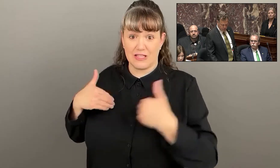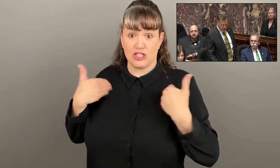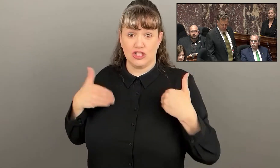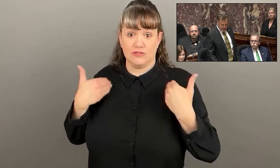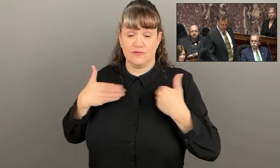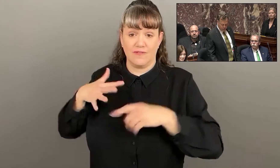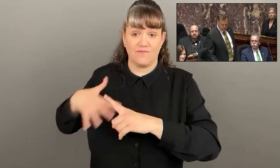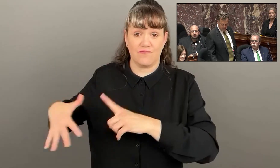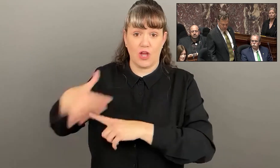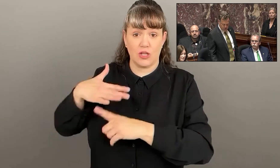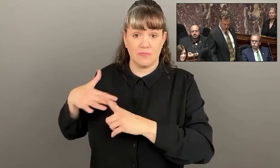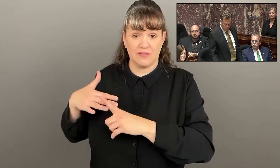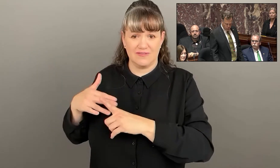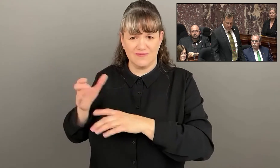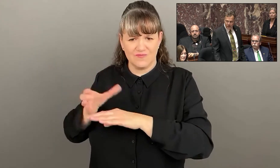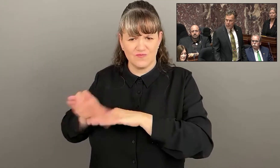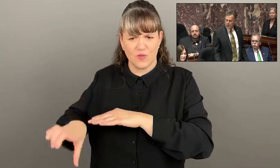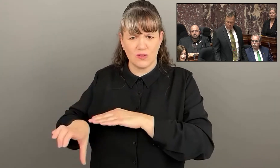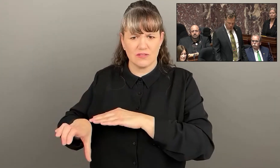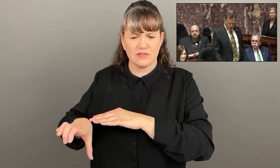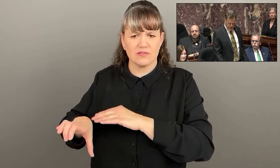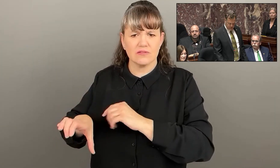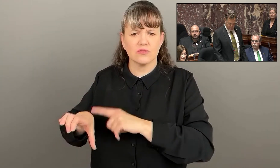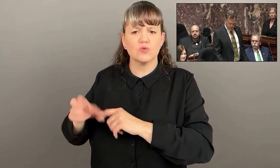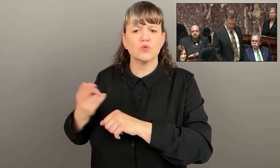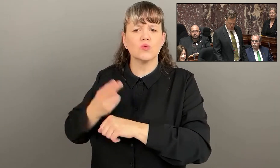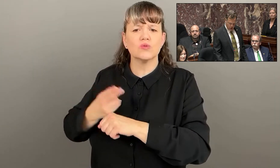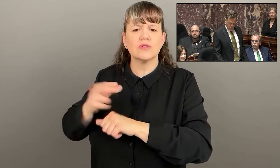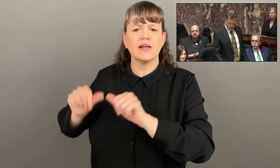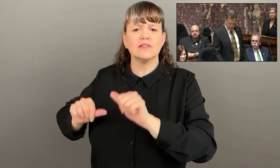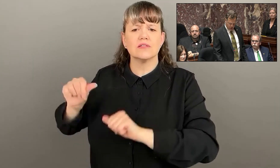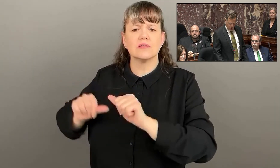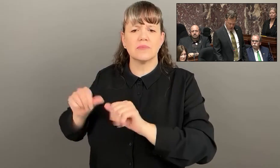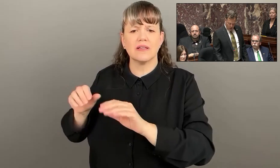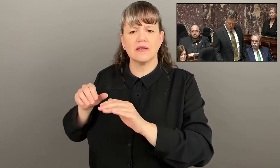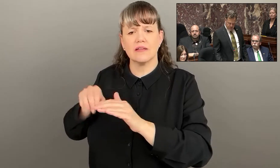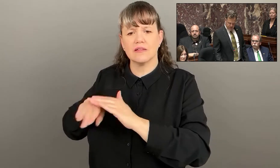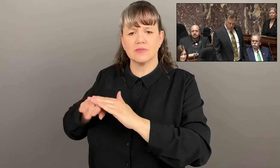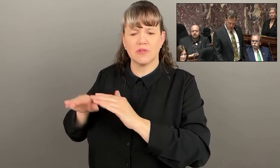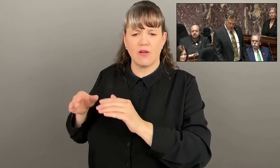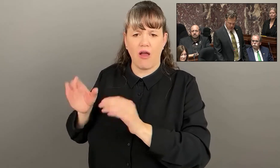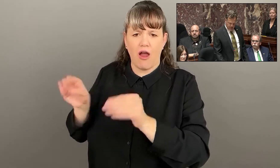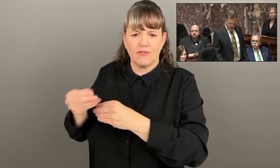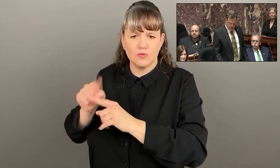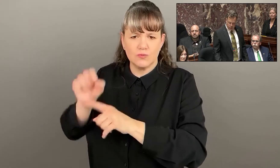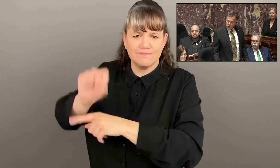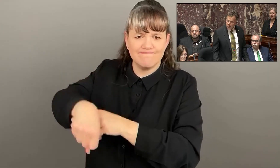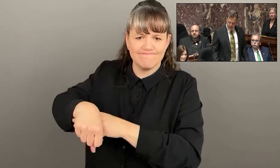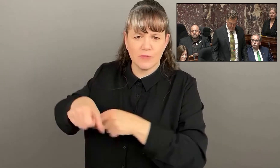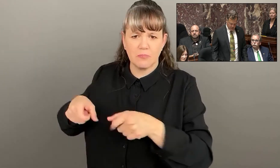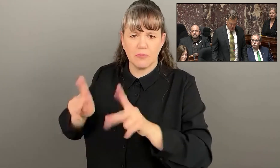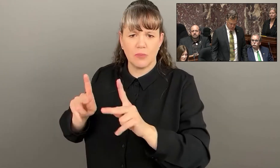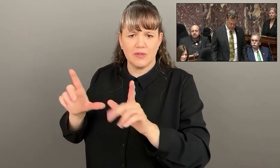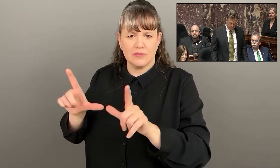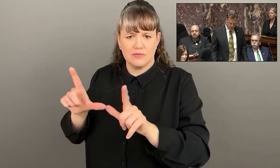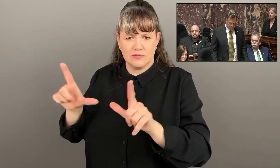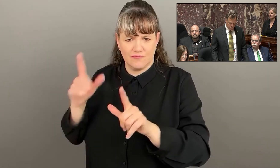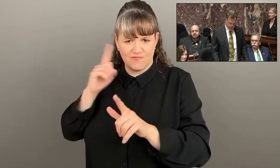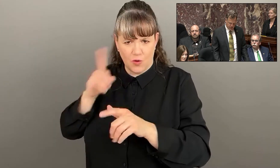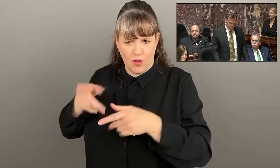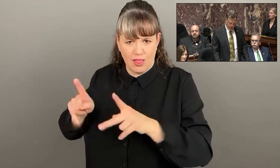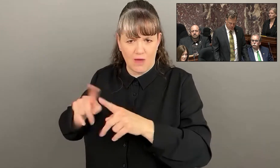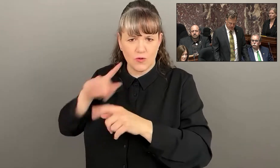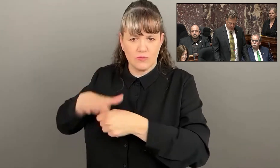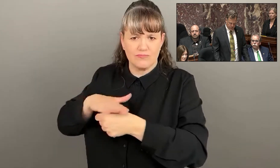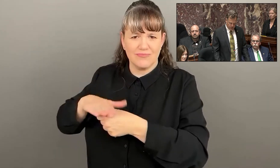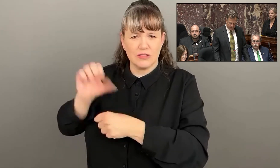Office's Compliance and Enforcement Division to override the permit requirements of the District of Squamish, which is the local government tasked with protecting the interests of its